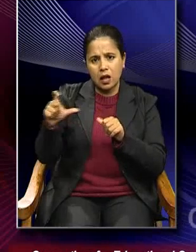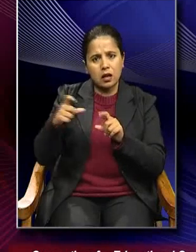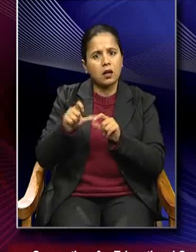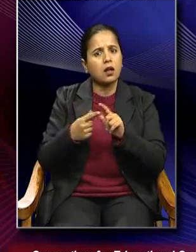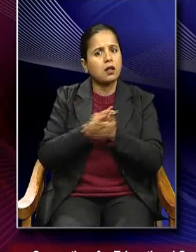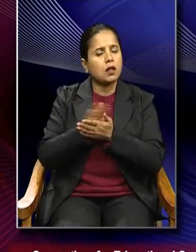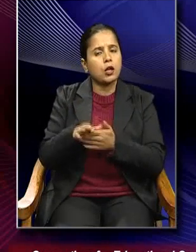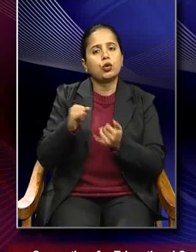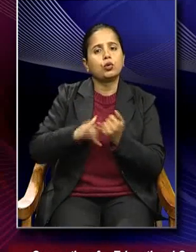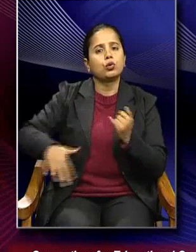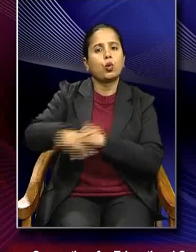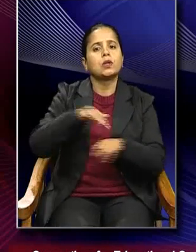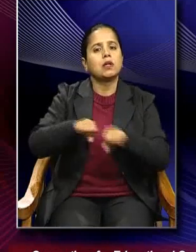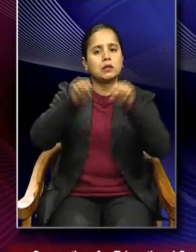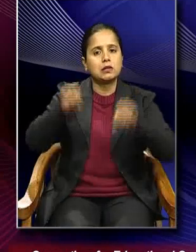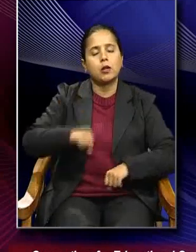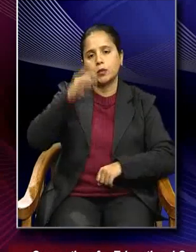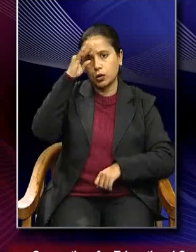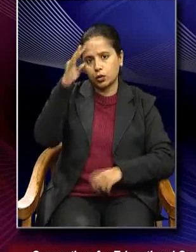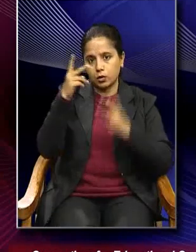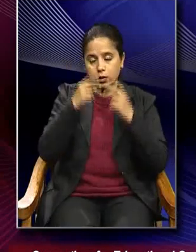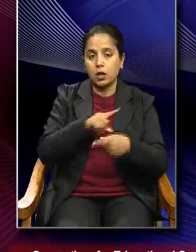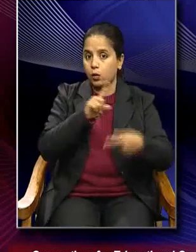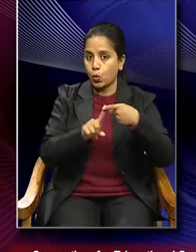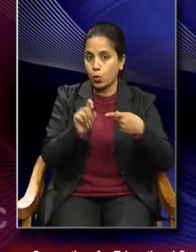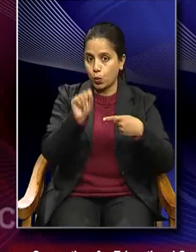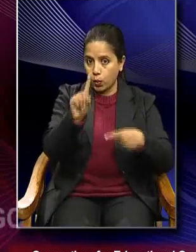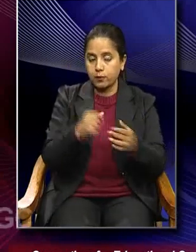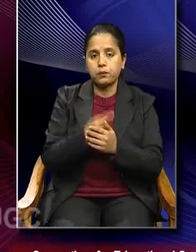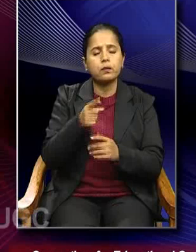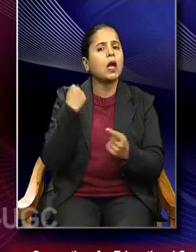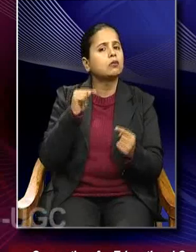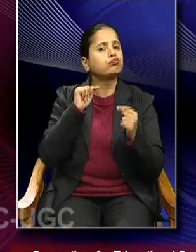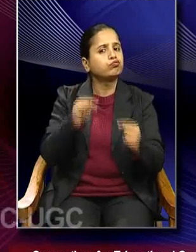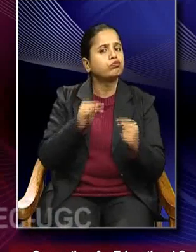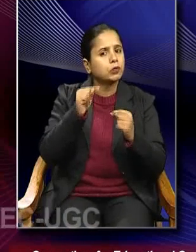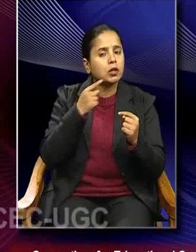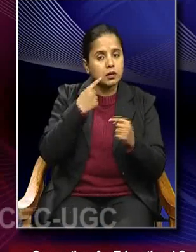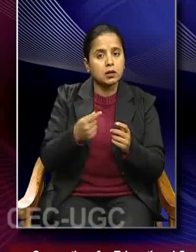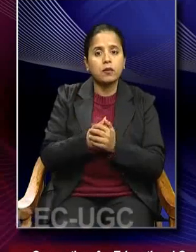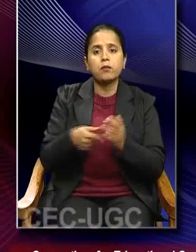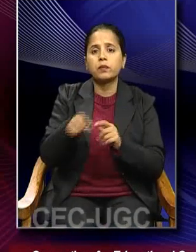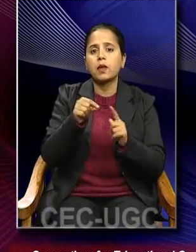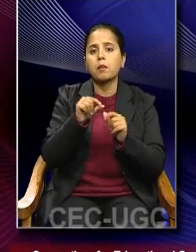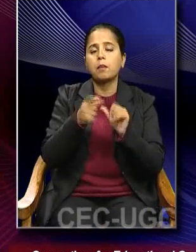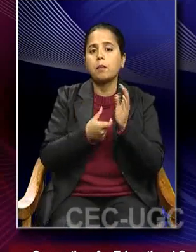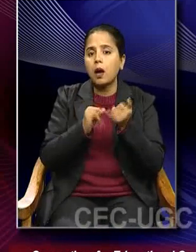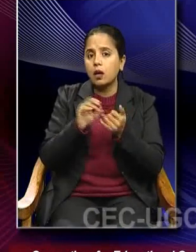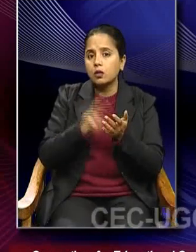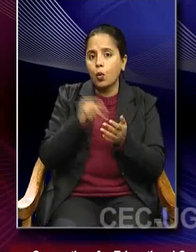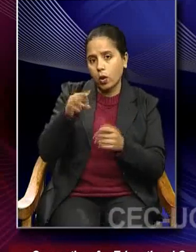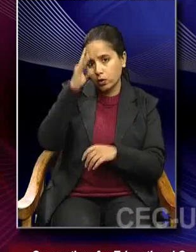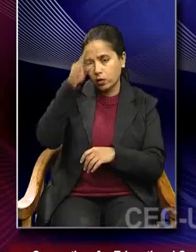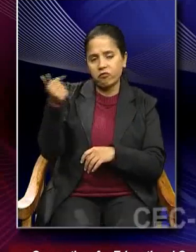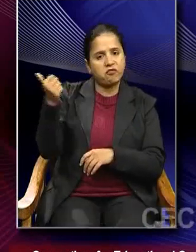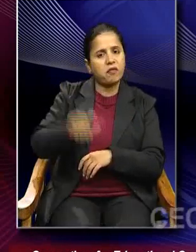social system theory. Number one, he argues that Parsons' theory